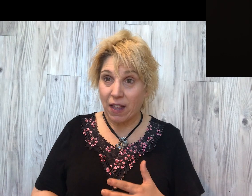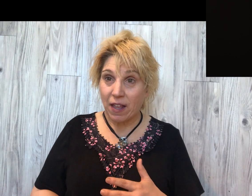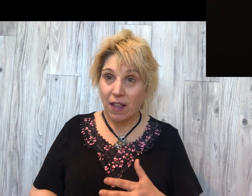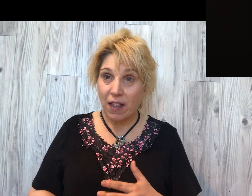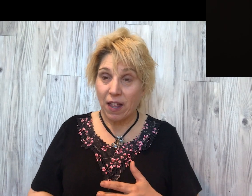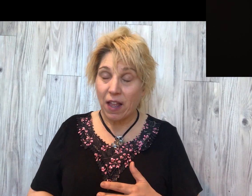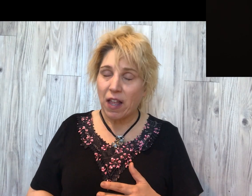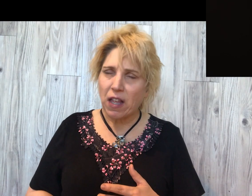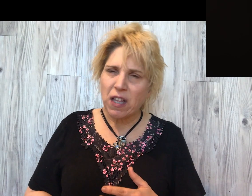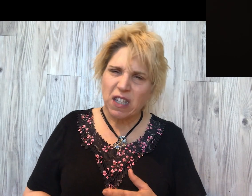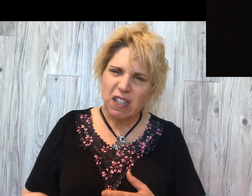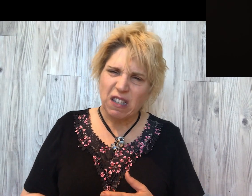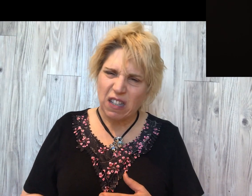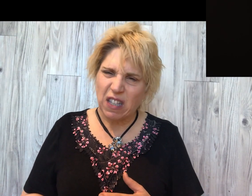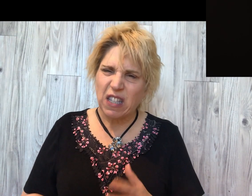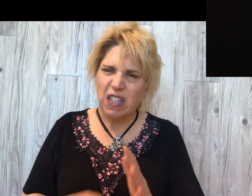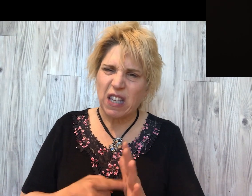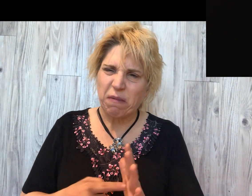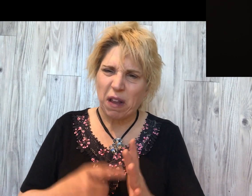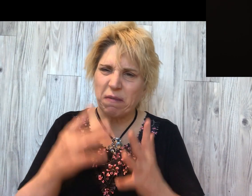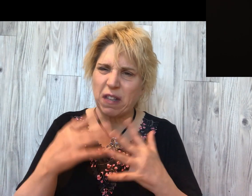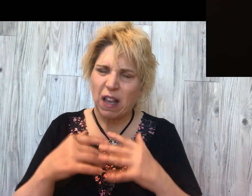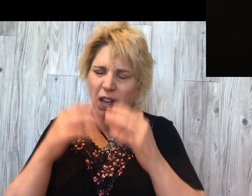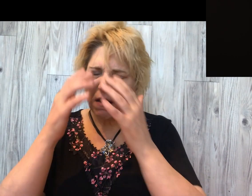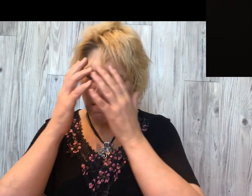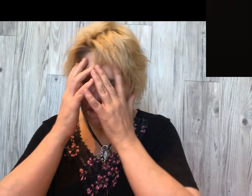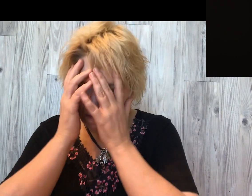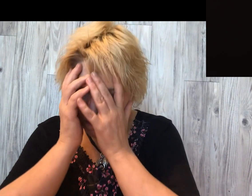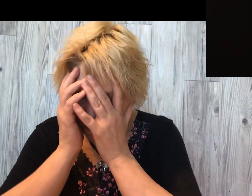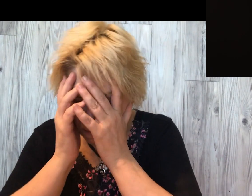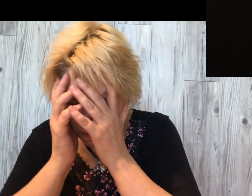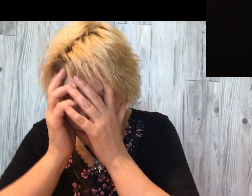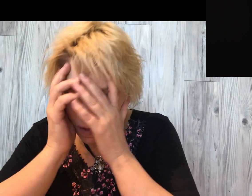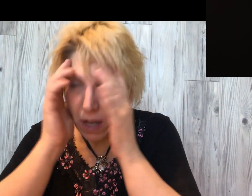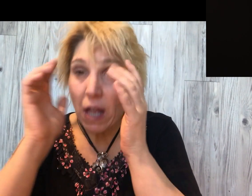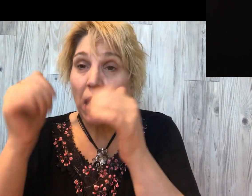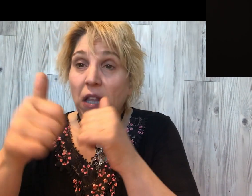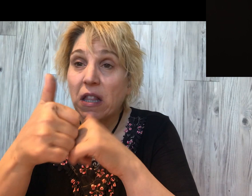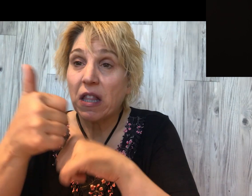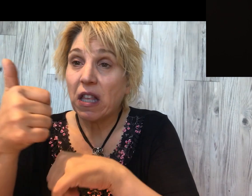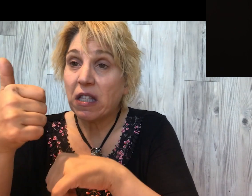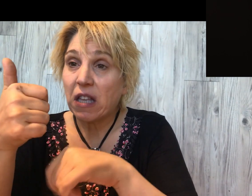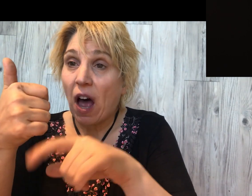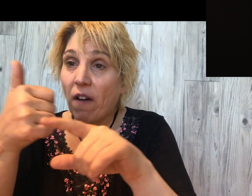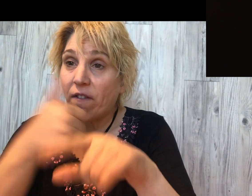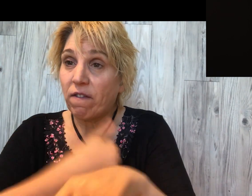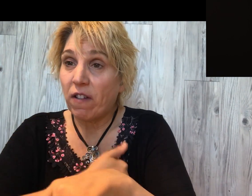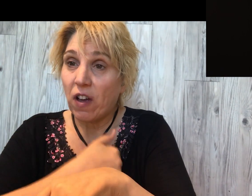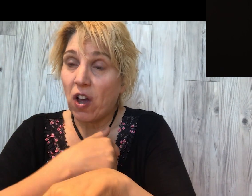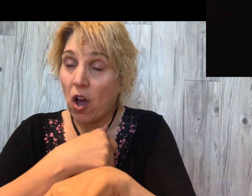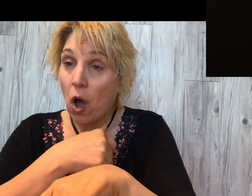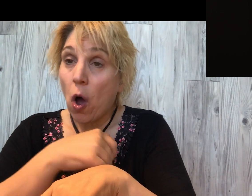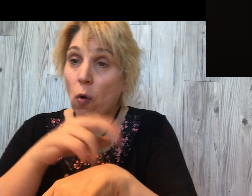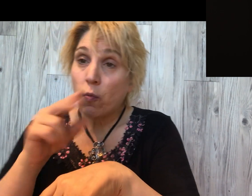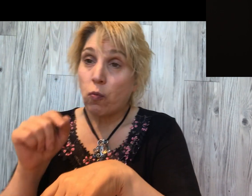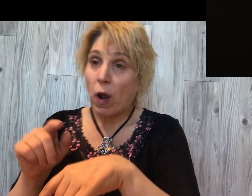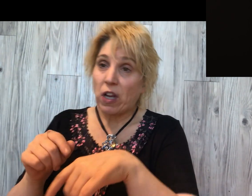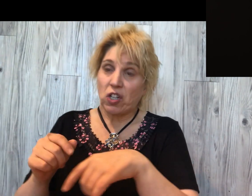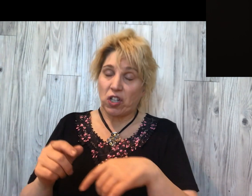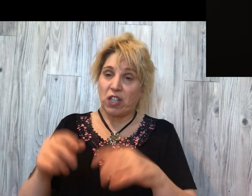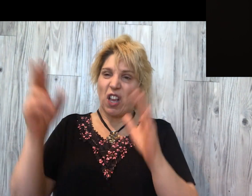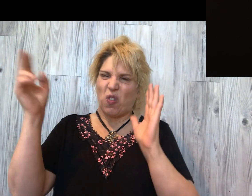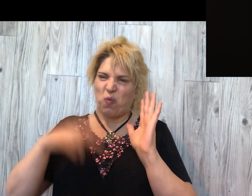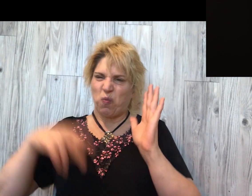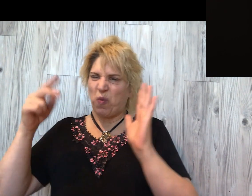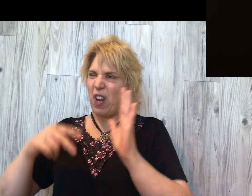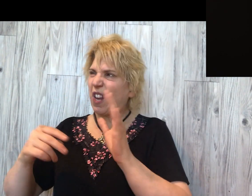a sad tinge to them. And the saddest part of this story is that the self-righteous character, after that obnoxious prayer of